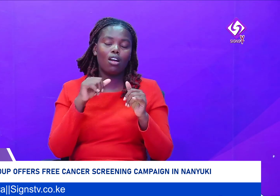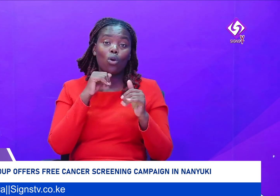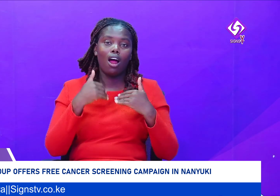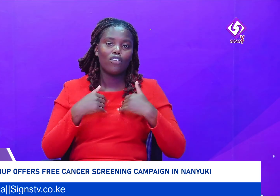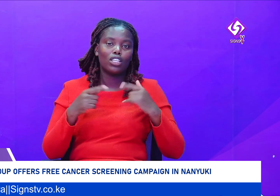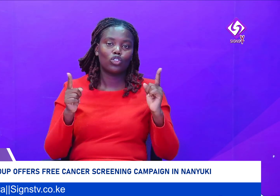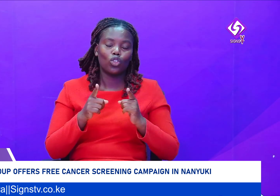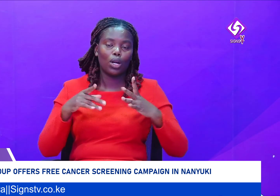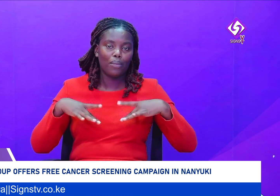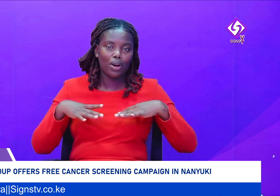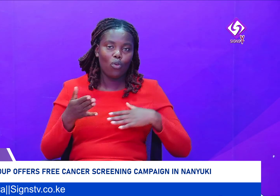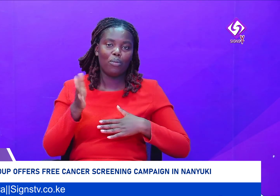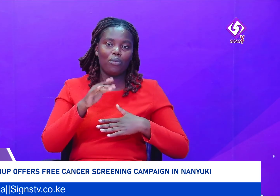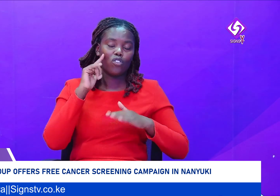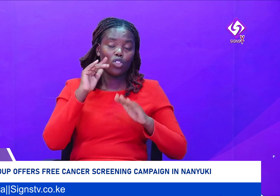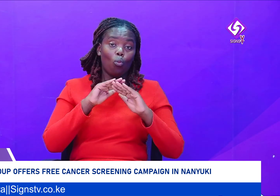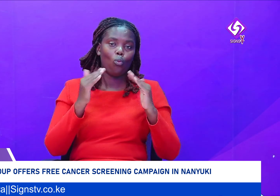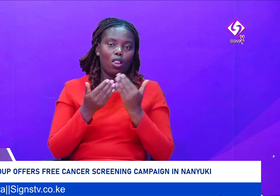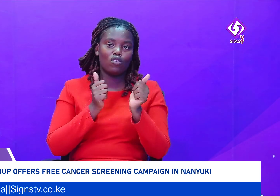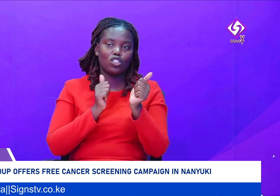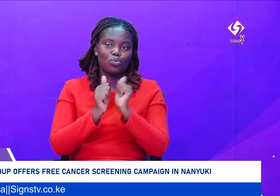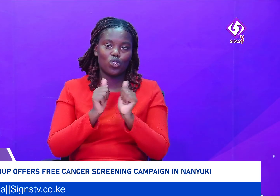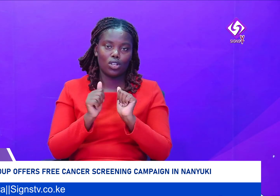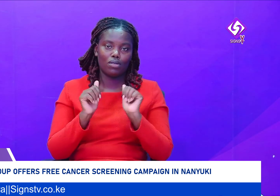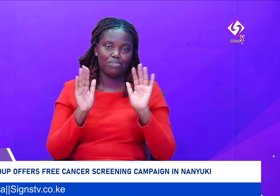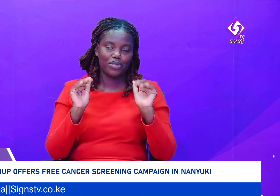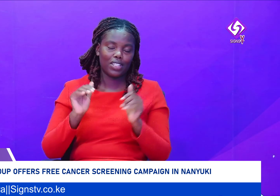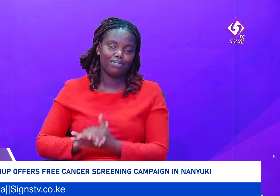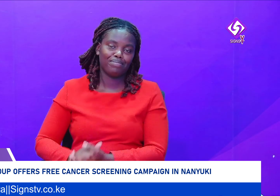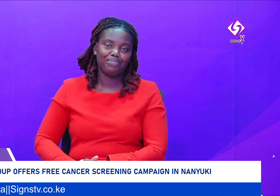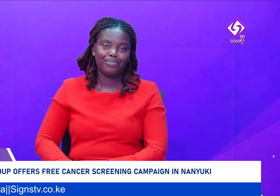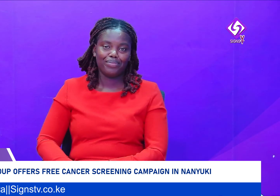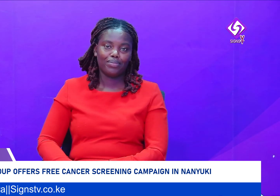News. We are going to take a commercial break. We will be back with the sports news.